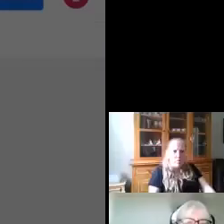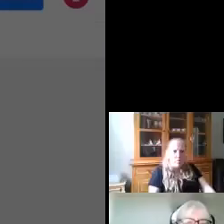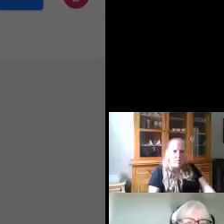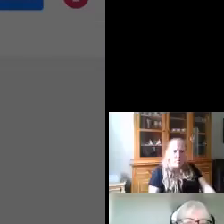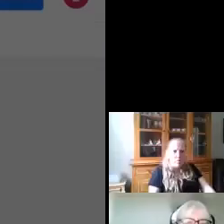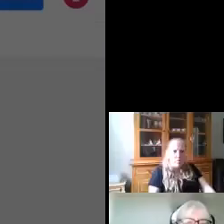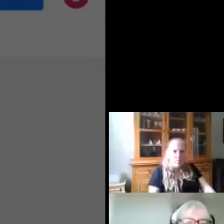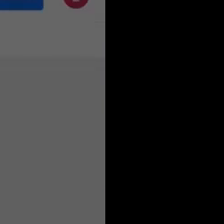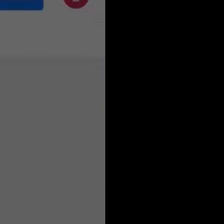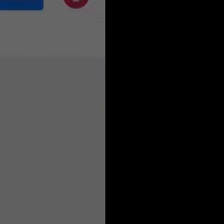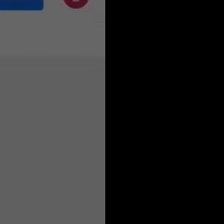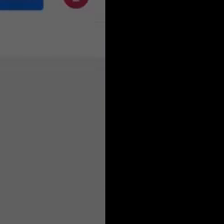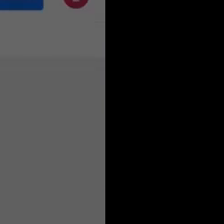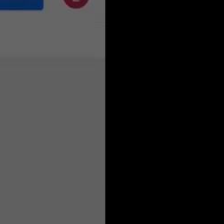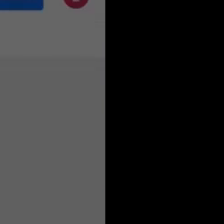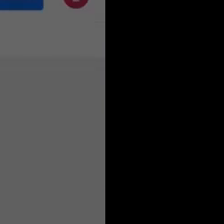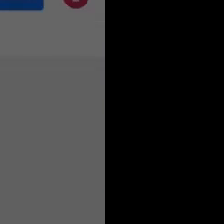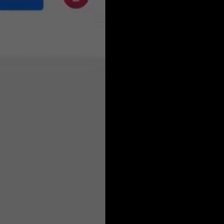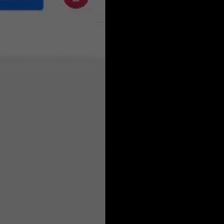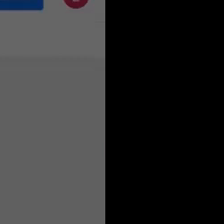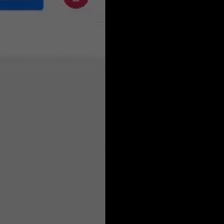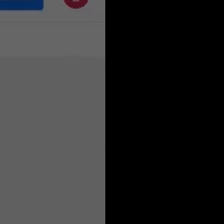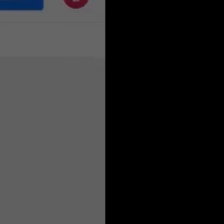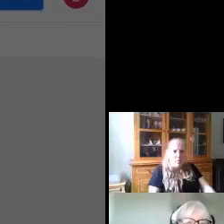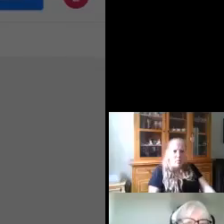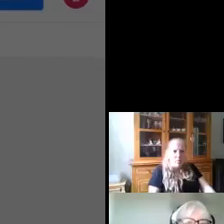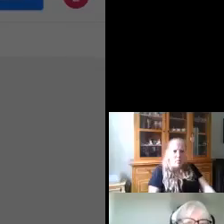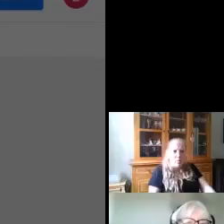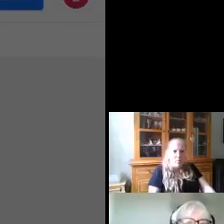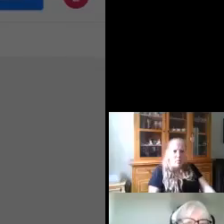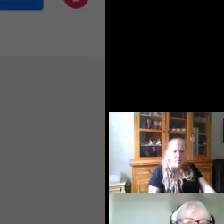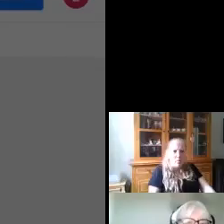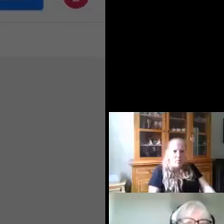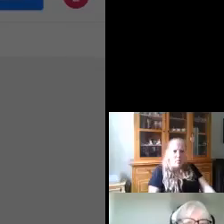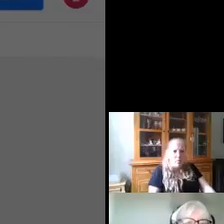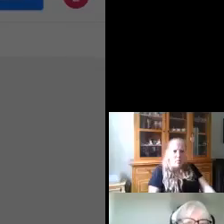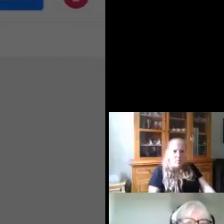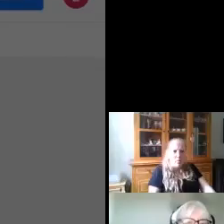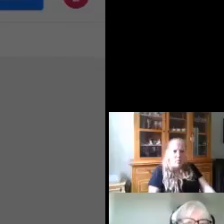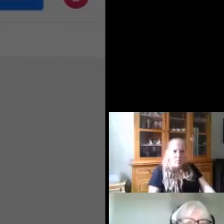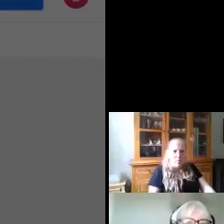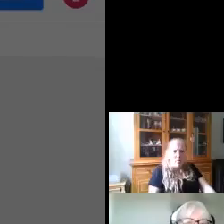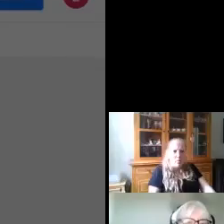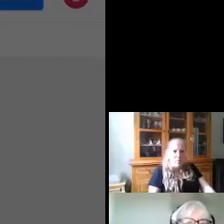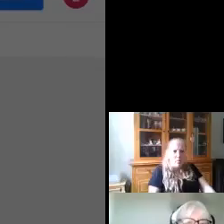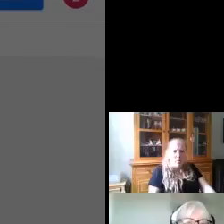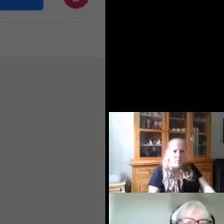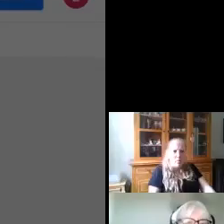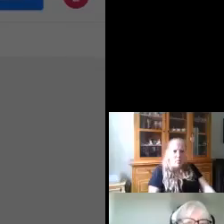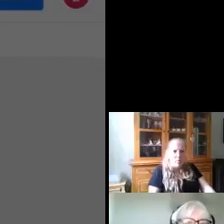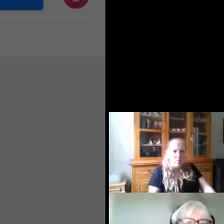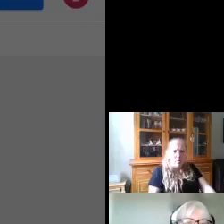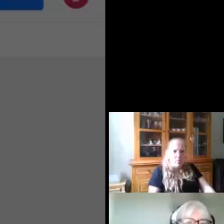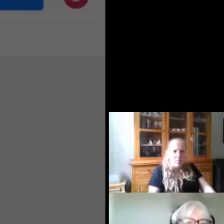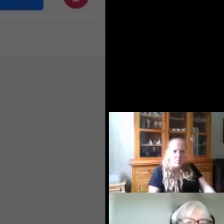vulnerable, once a technology like an iPad or so is given to families, they